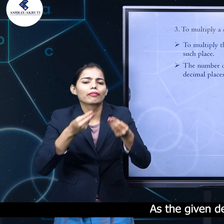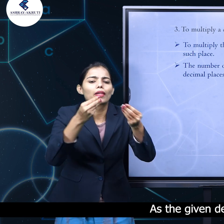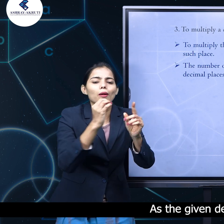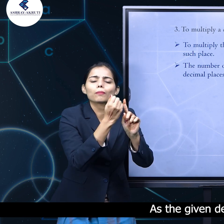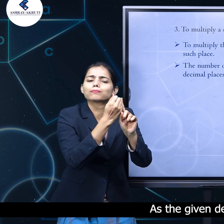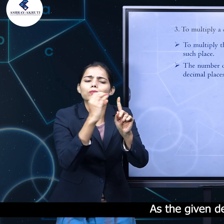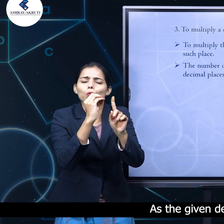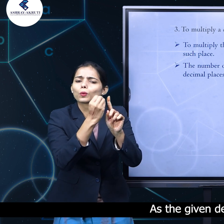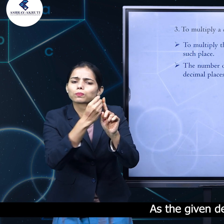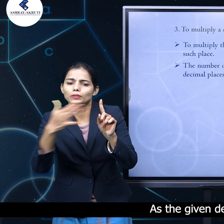numbers.